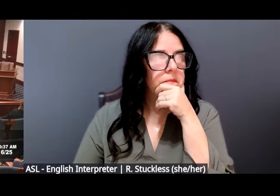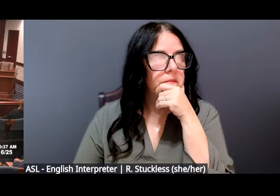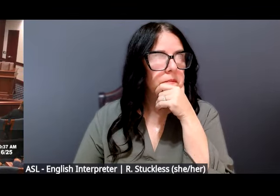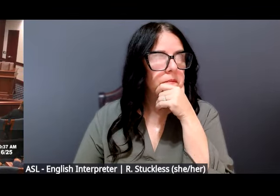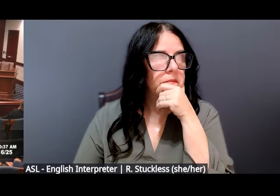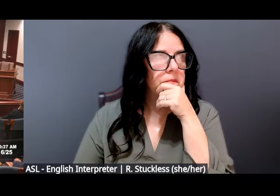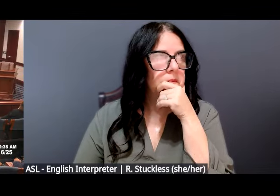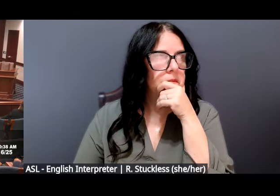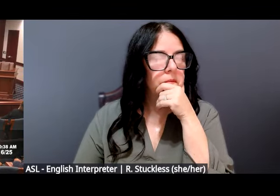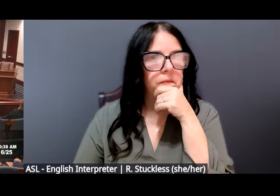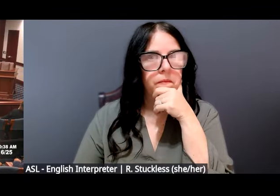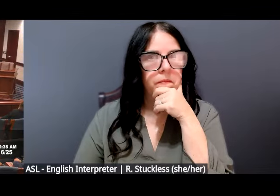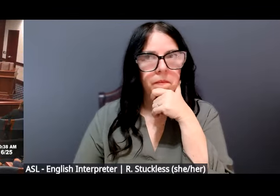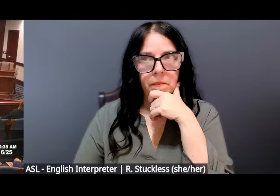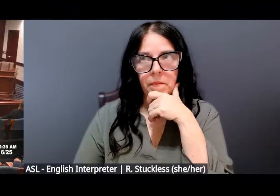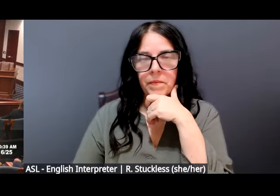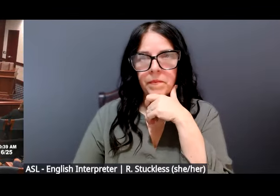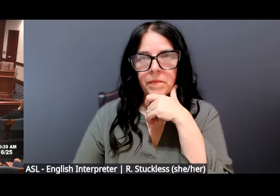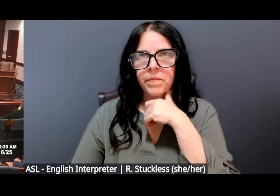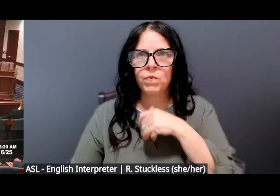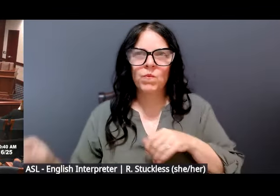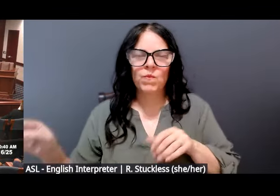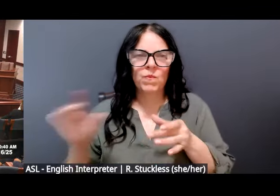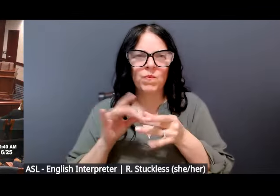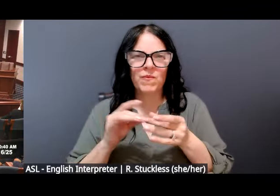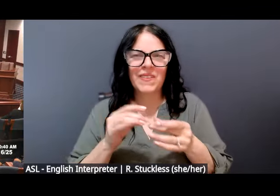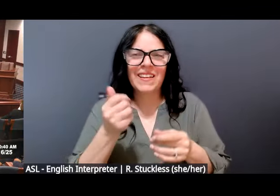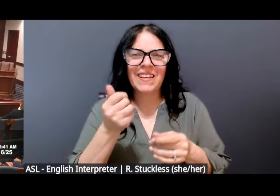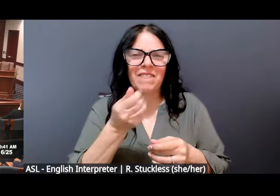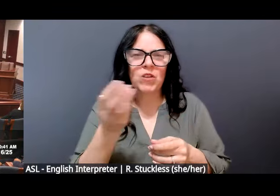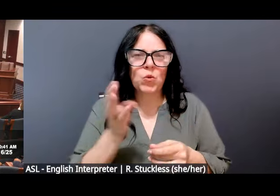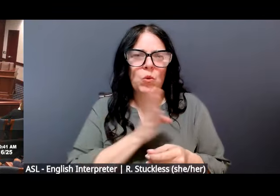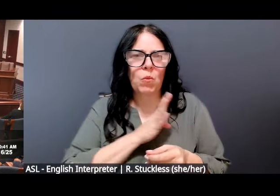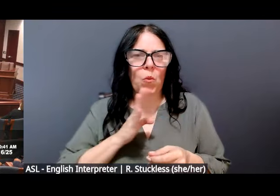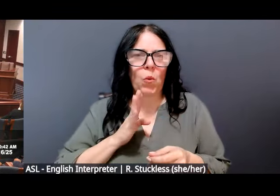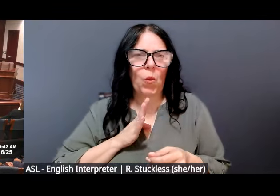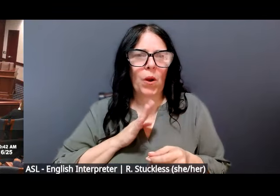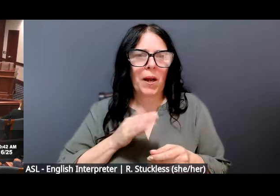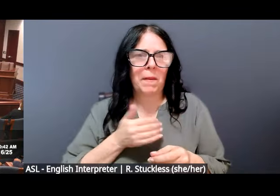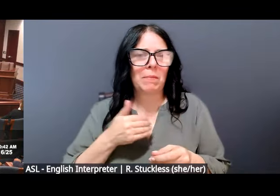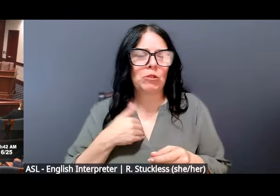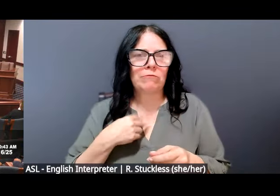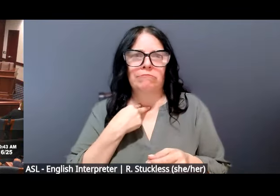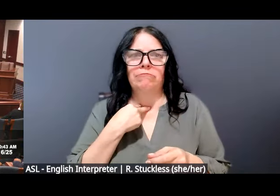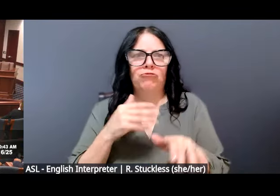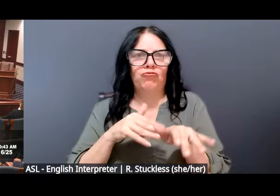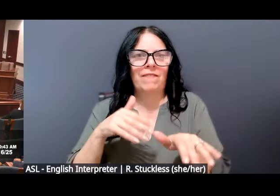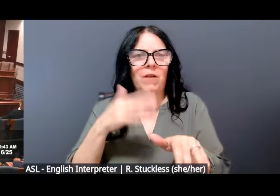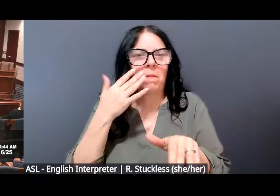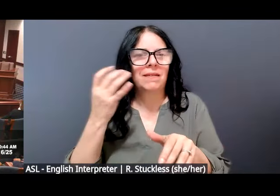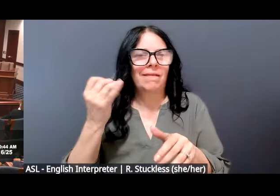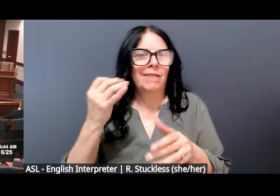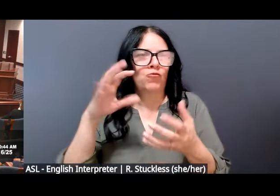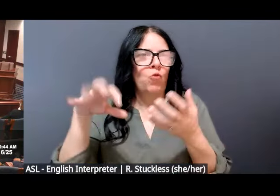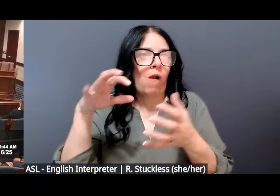We've got a couple of board members that are tied up in traffic with the storm damage. So we're going to hold off here for just a bit.